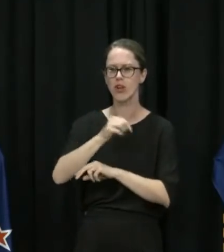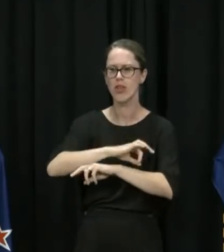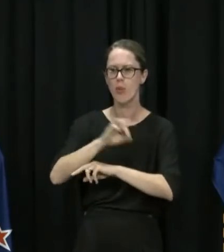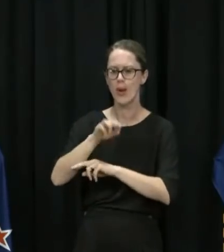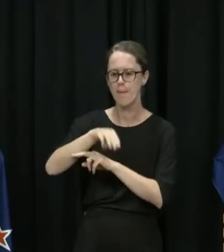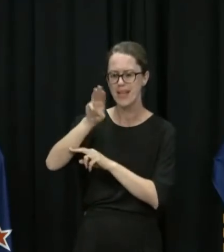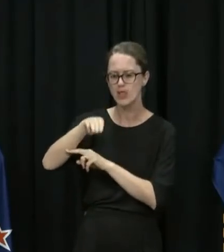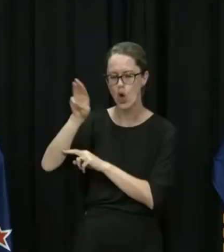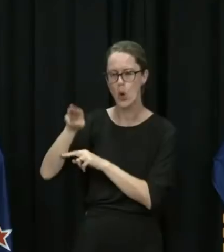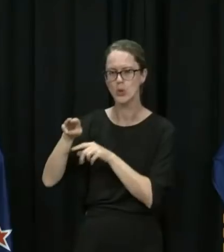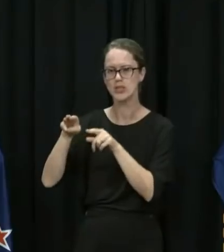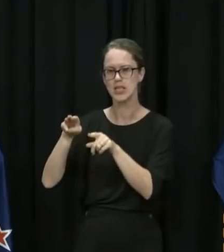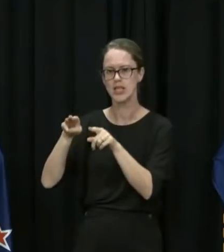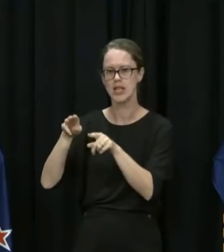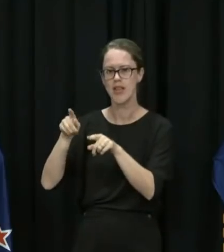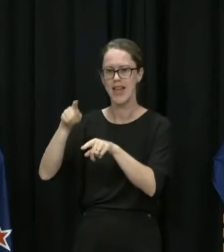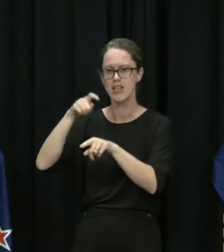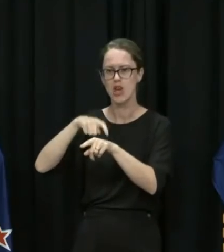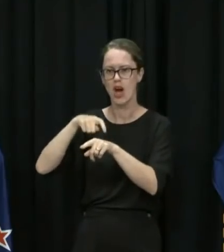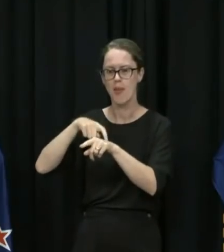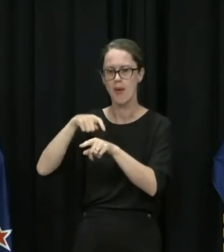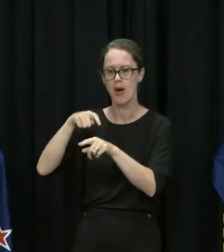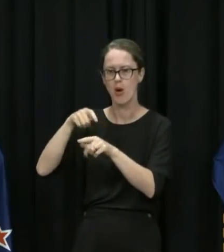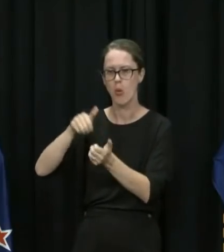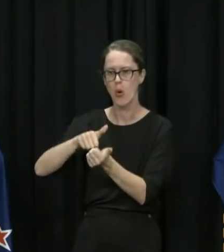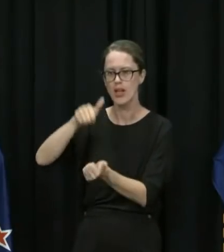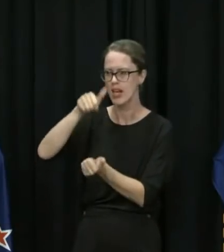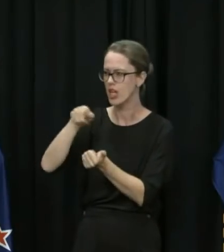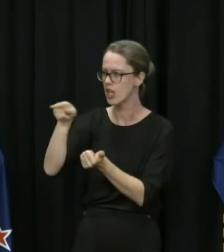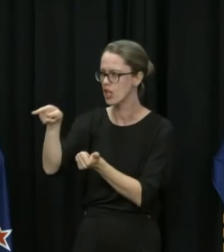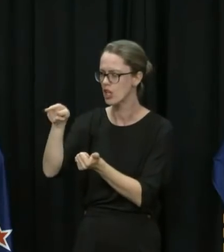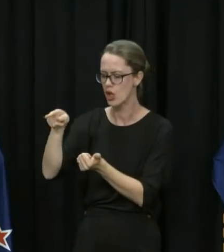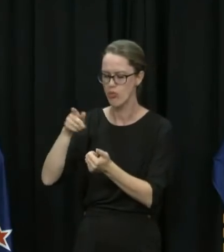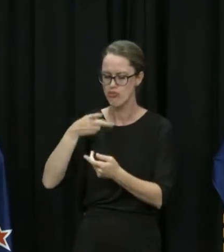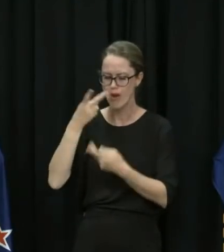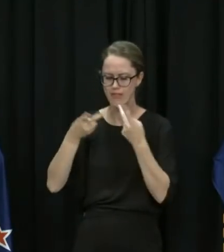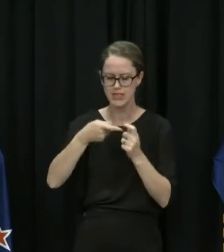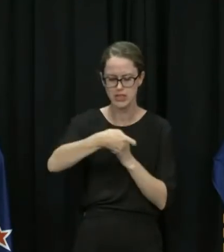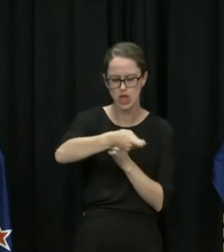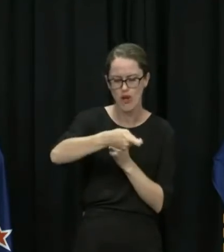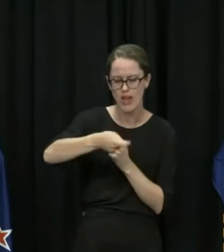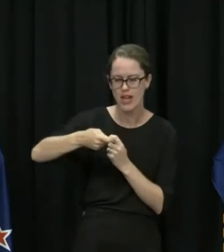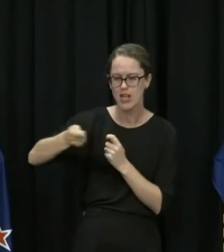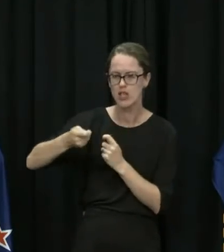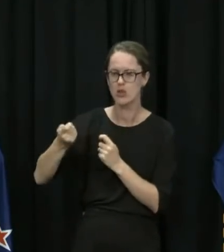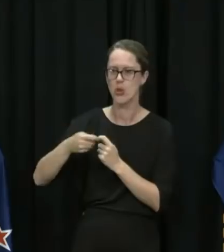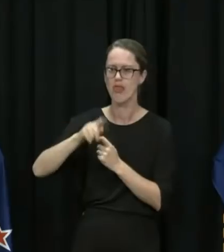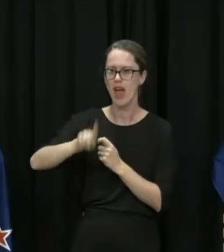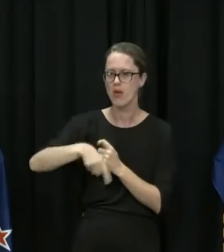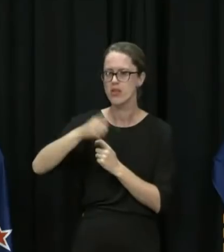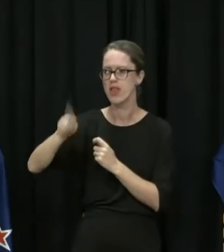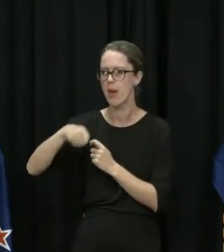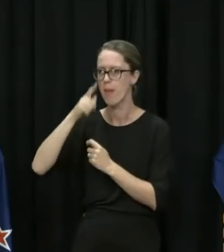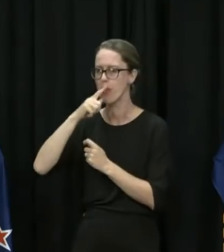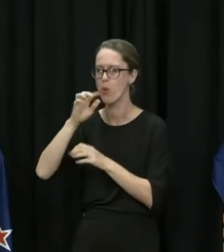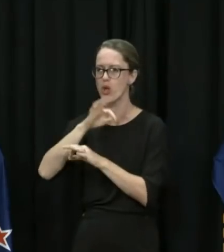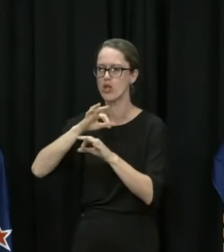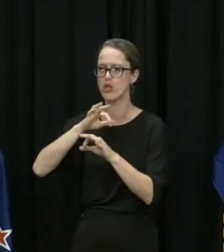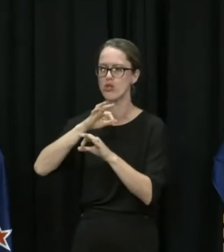at that exact time at the Waitangi Treaty Grounds, you were serving breakfast to thousands of people without any sort of